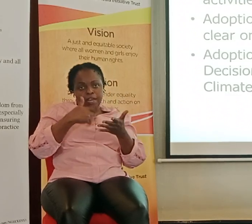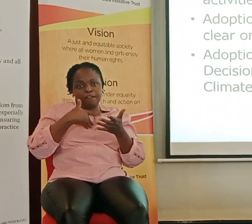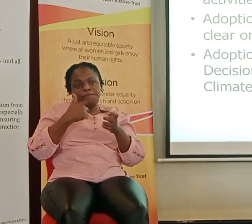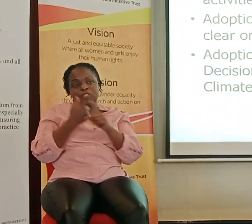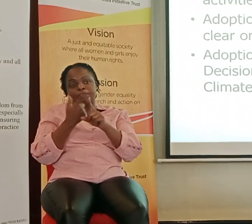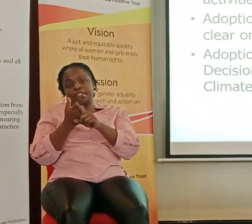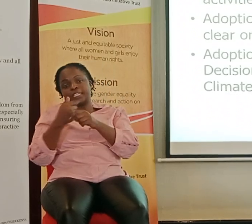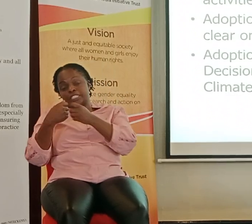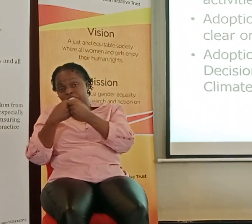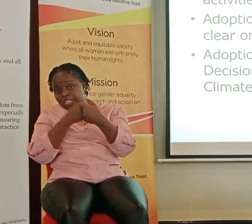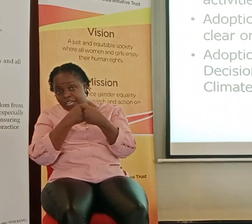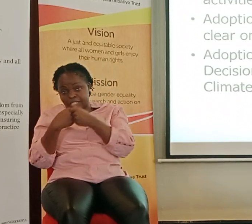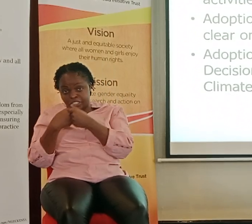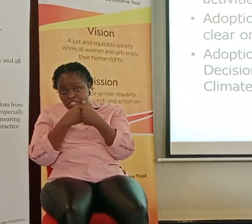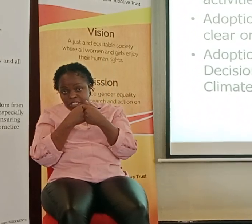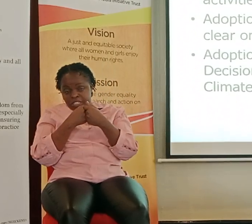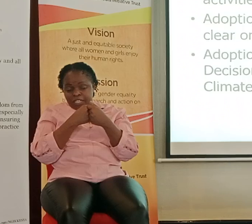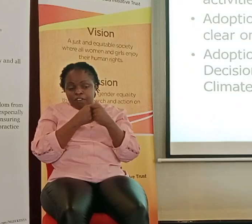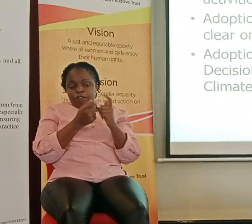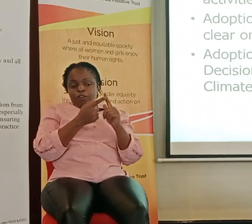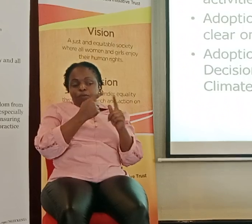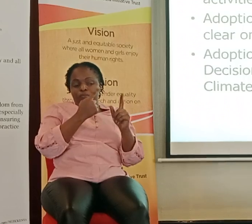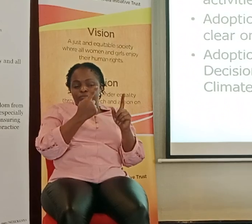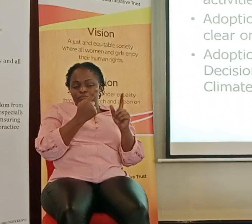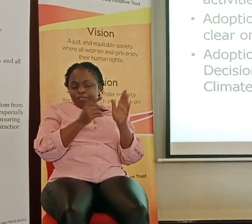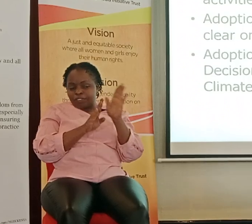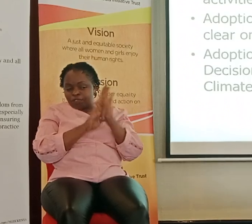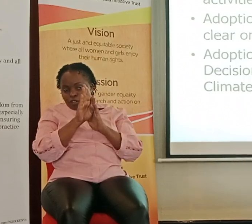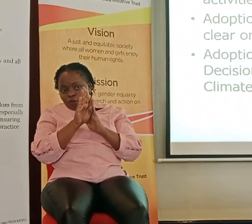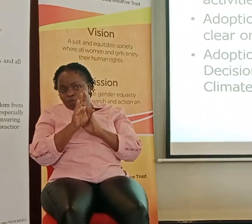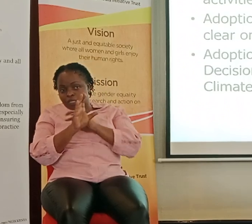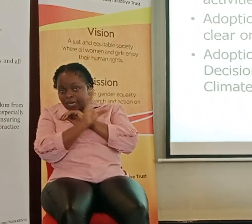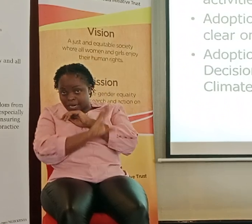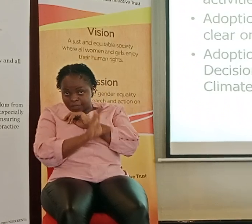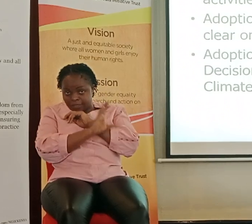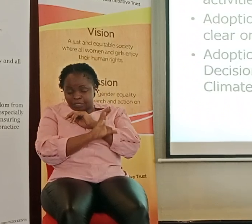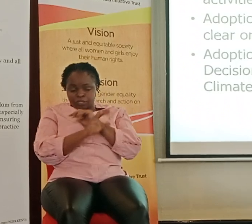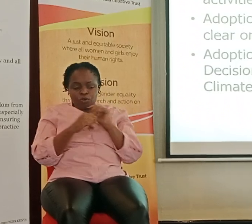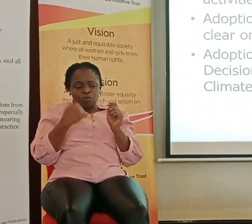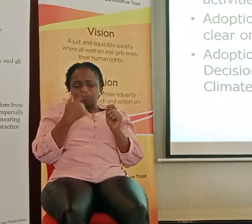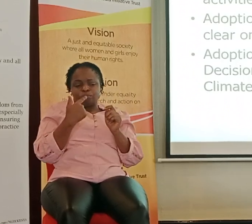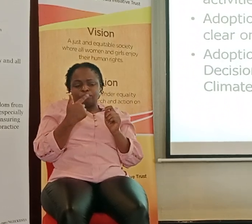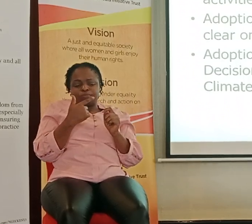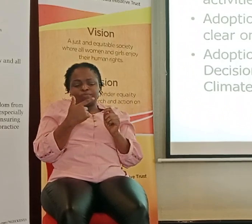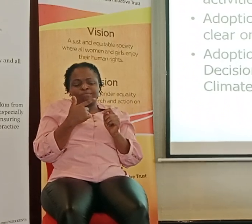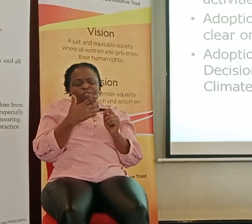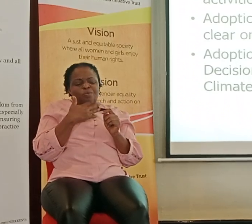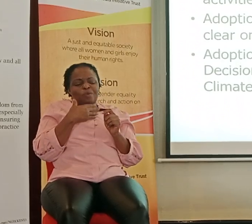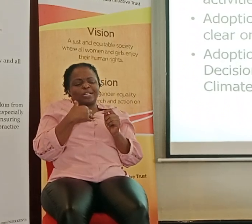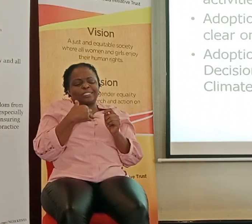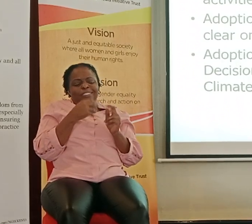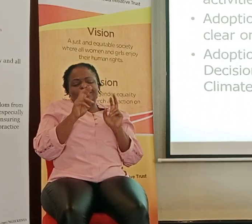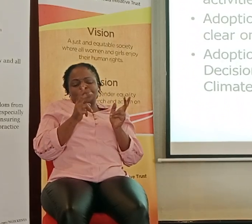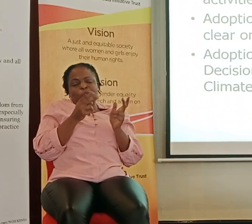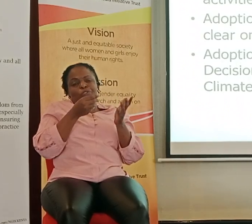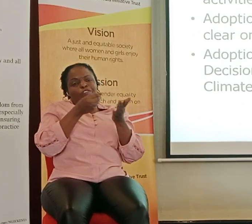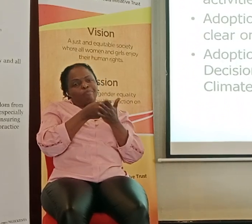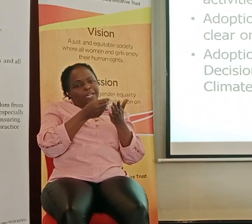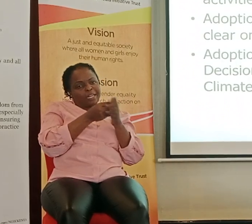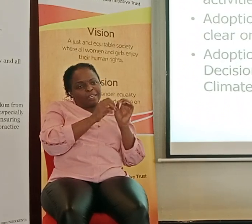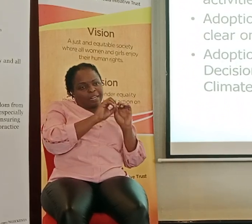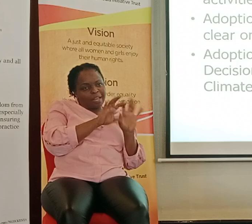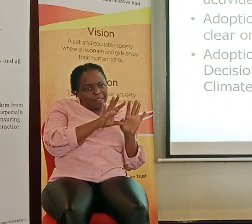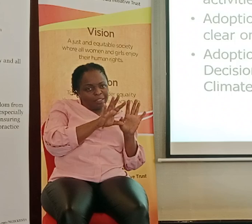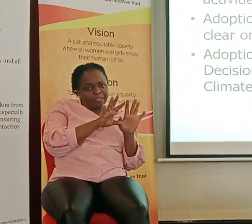challenges, especially from developed country parties who do not want issues of finance in